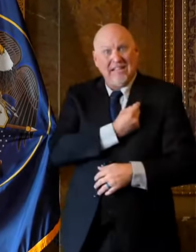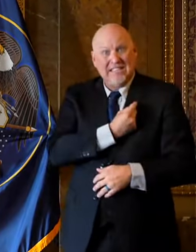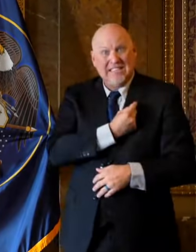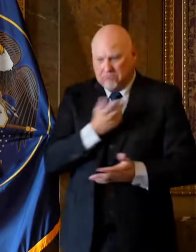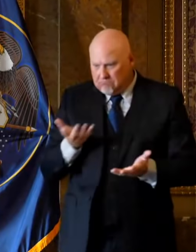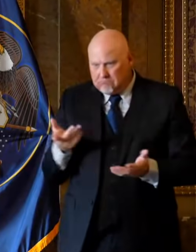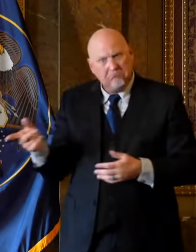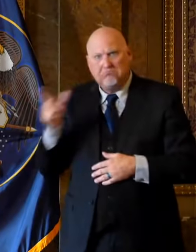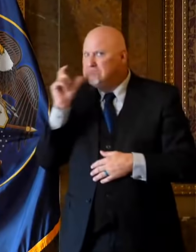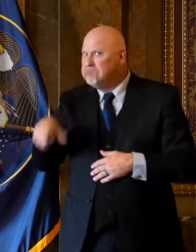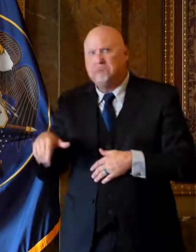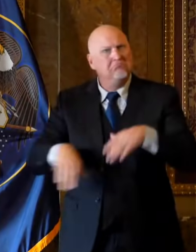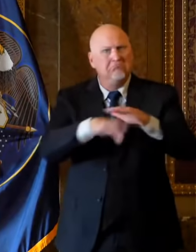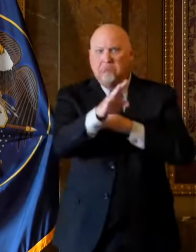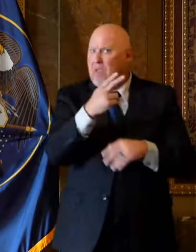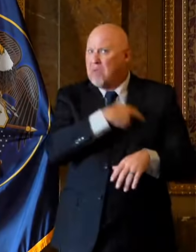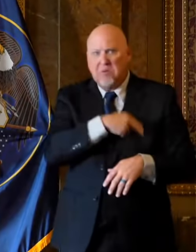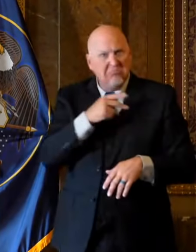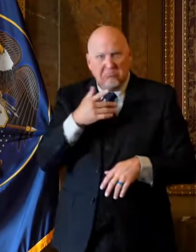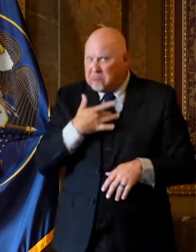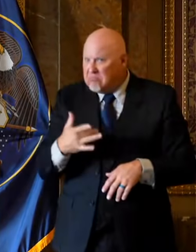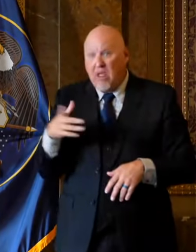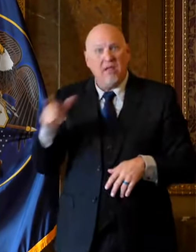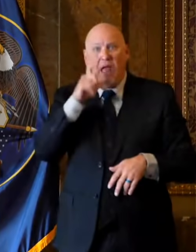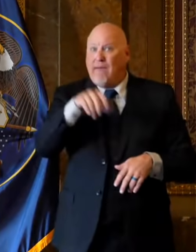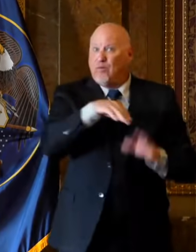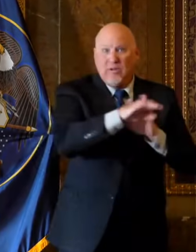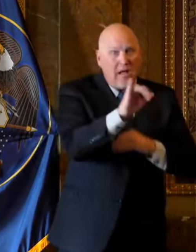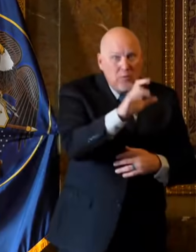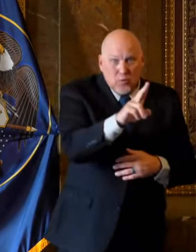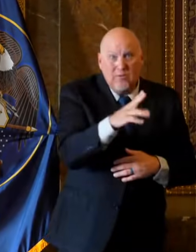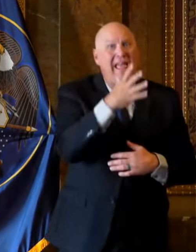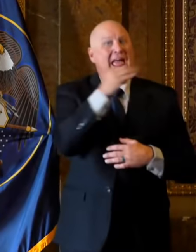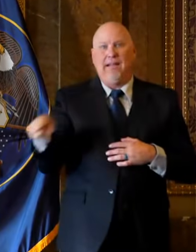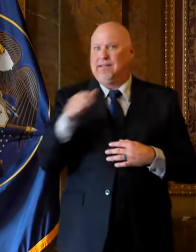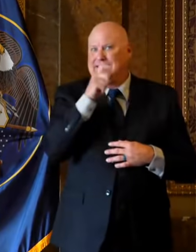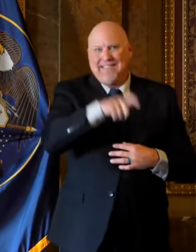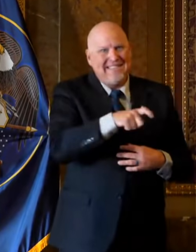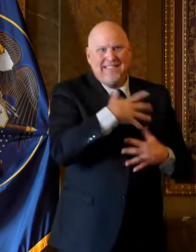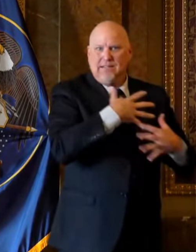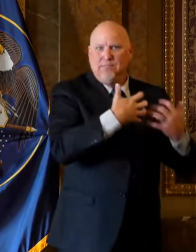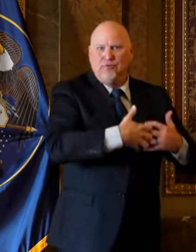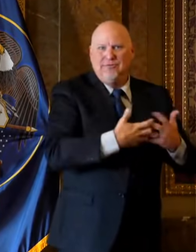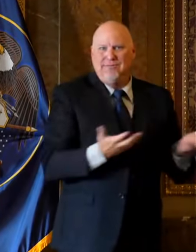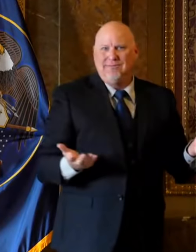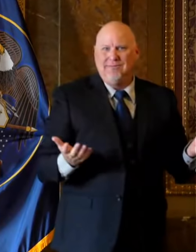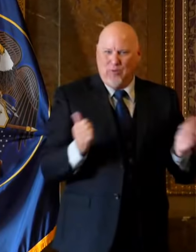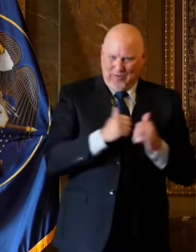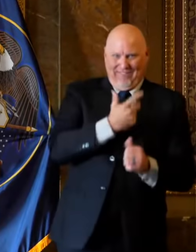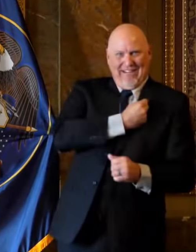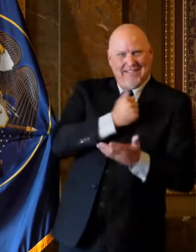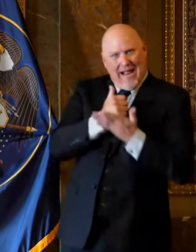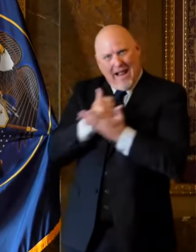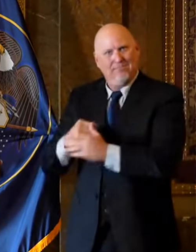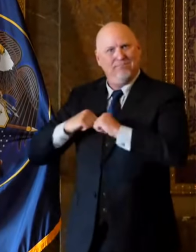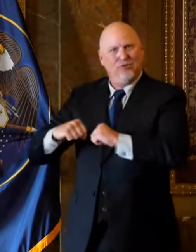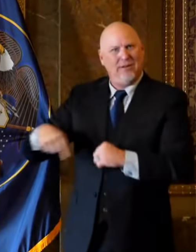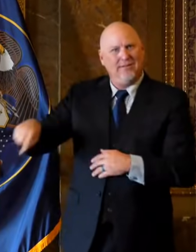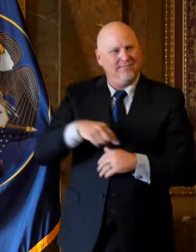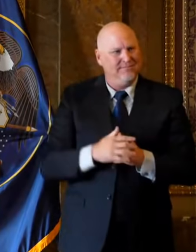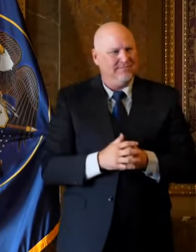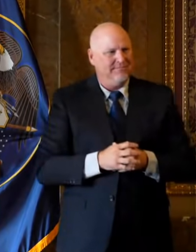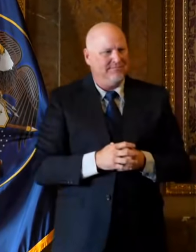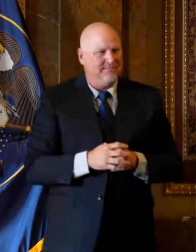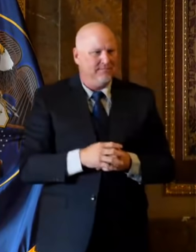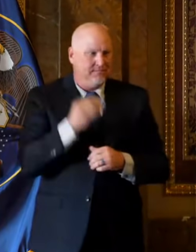distraught. They had had a previously healthy 40-year-old and a previously healthy 50-year-old